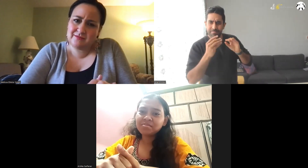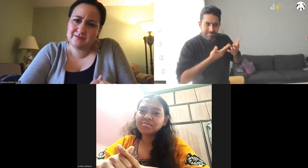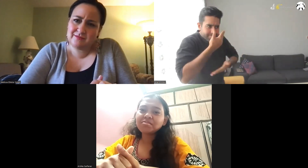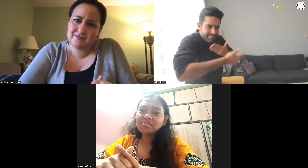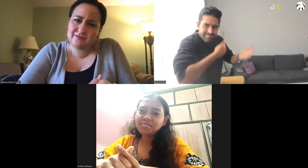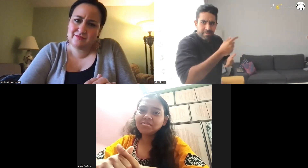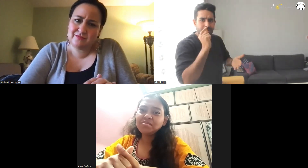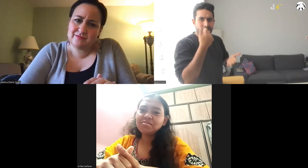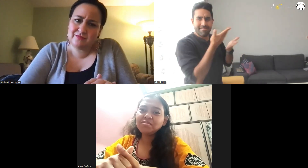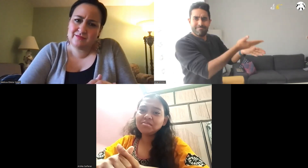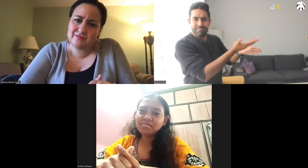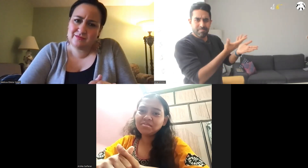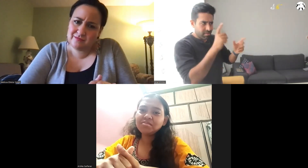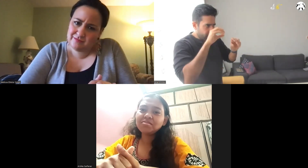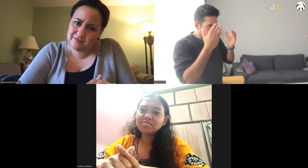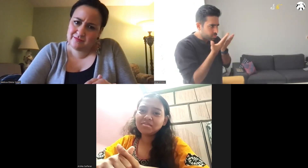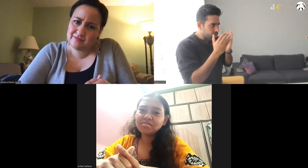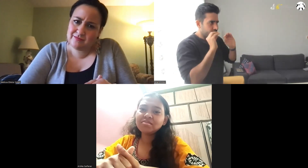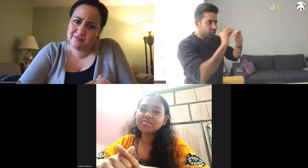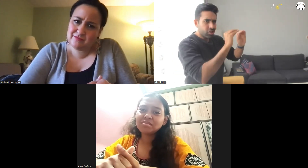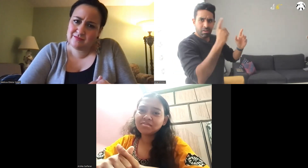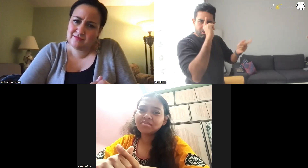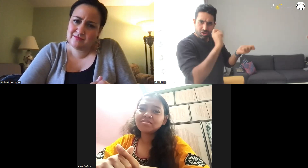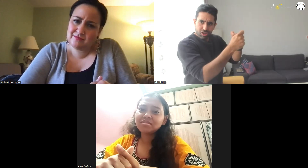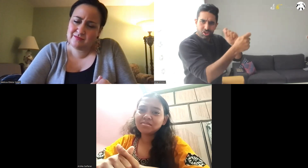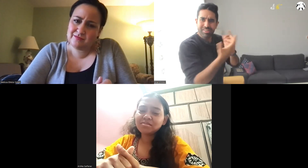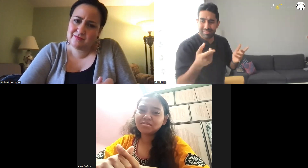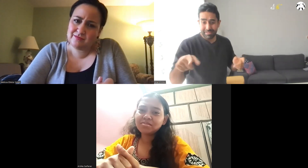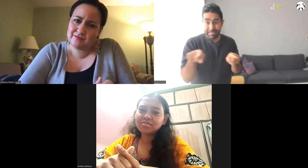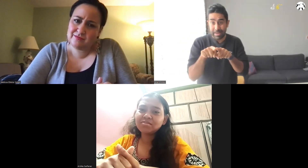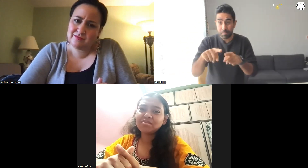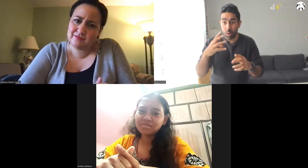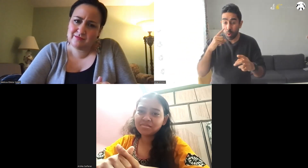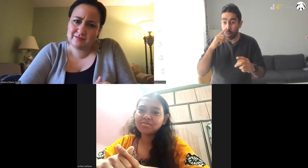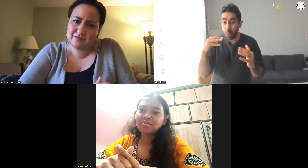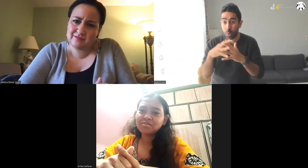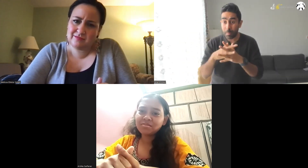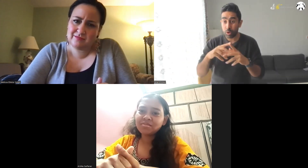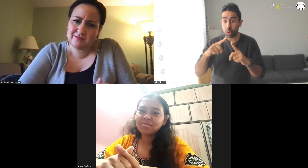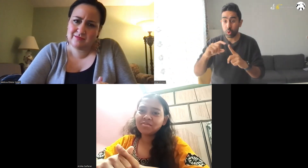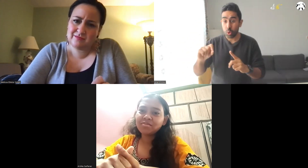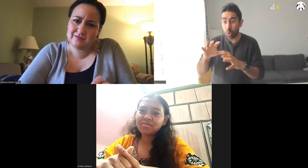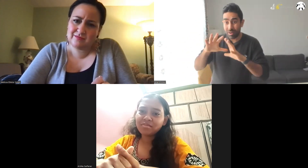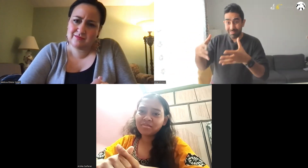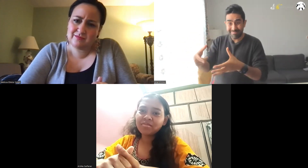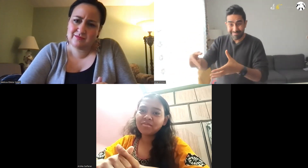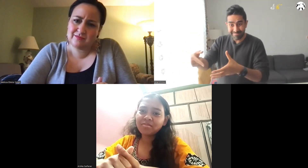and you can discuss with them, and you can interact with your family members so that they can change their